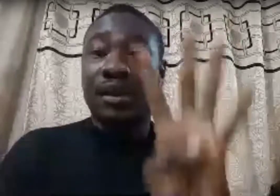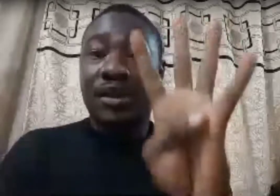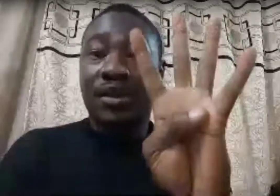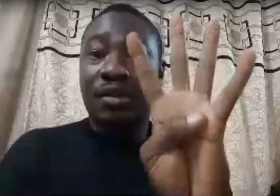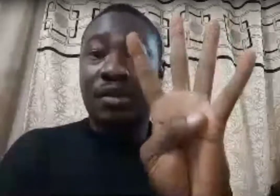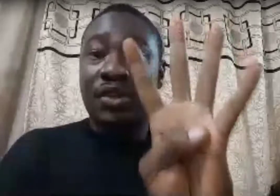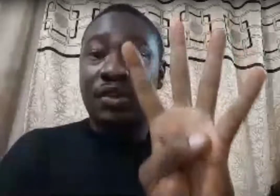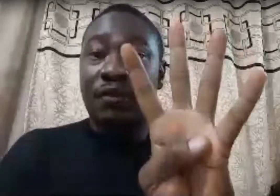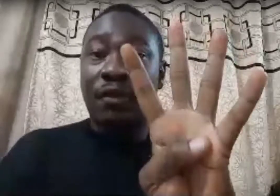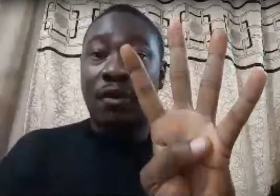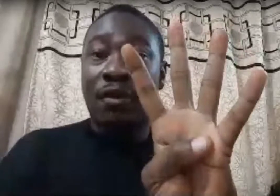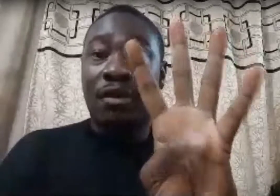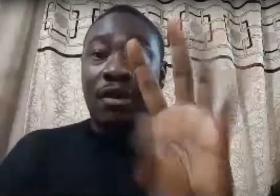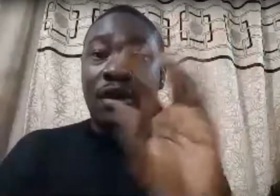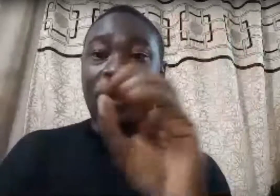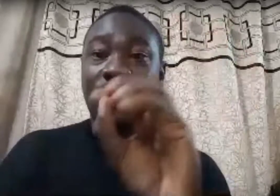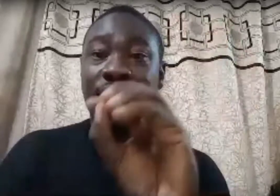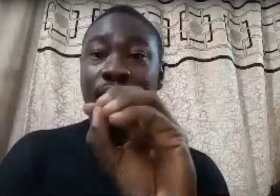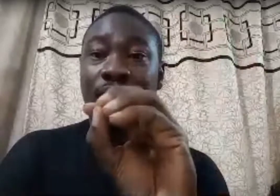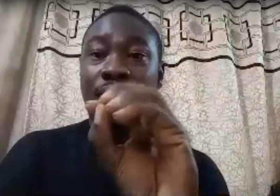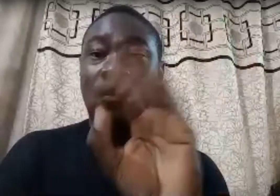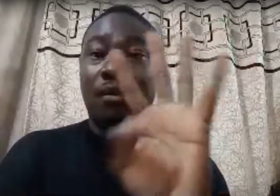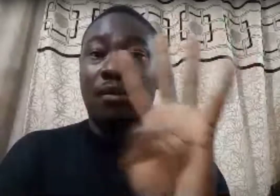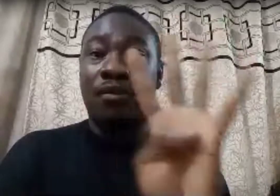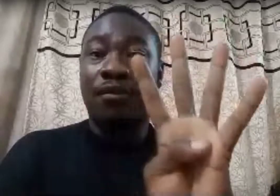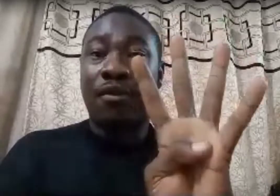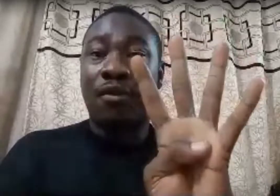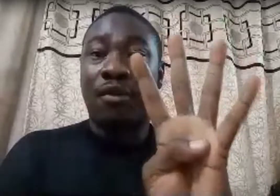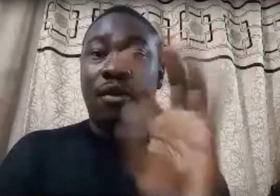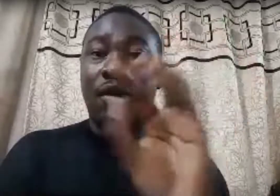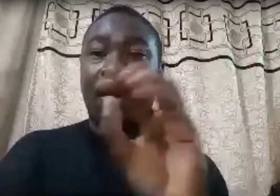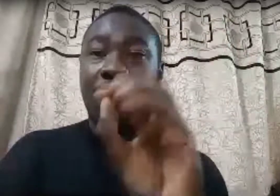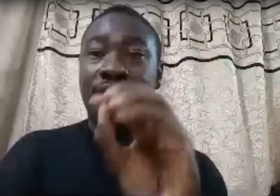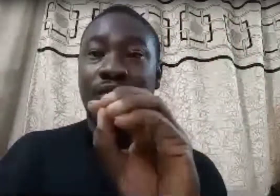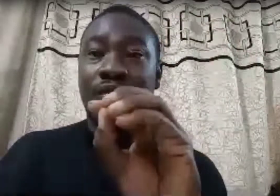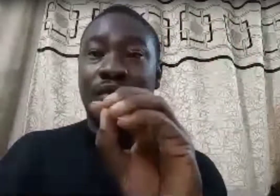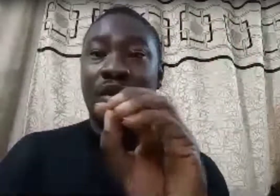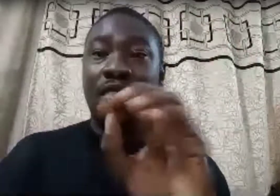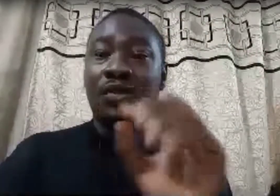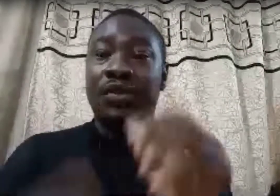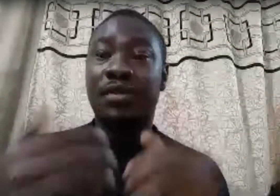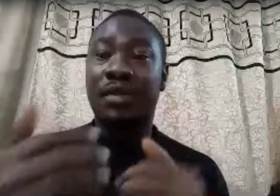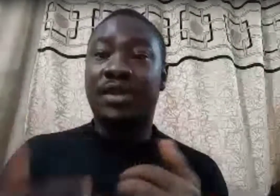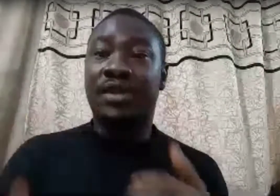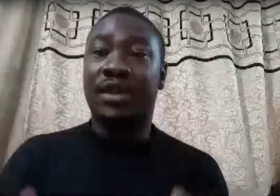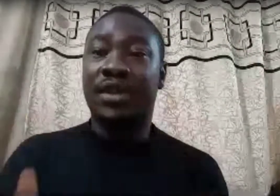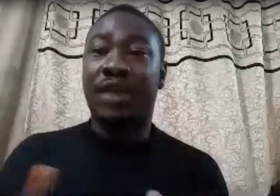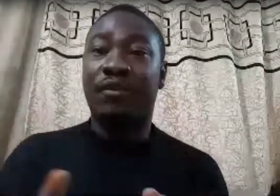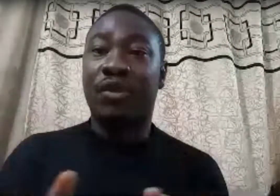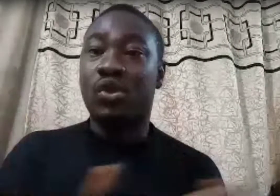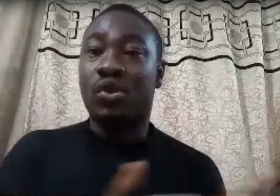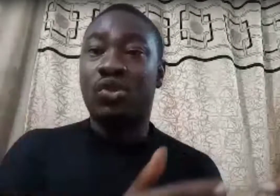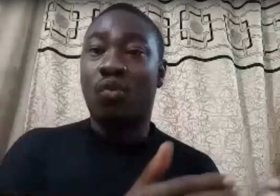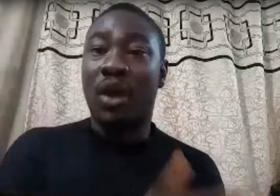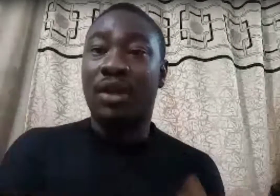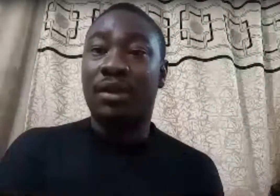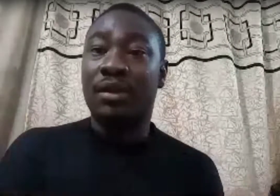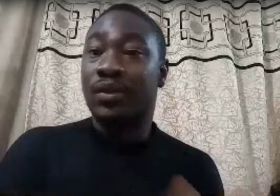0. 4 and 0. Now just imagine that I have not taught you 1 to 9 and we're going